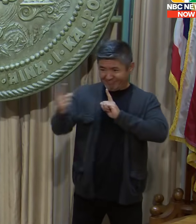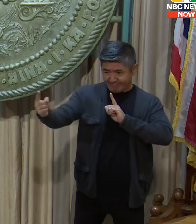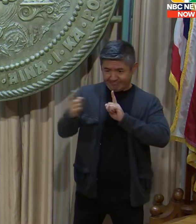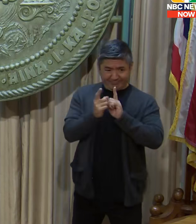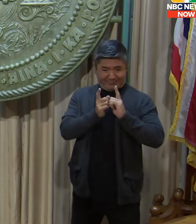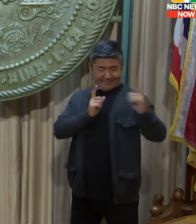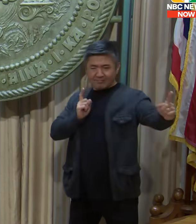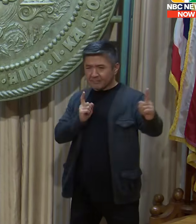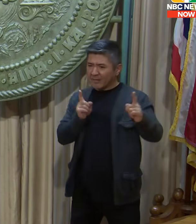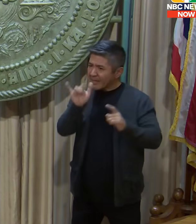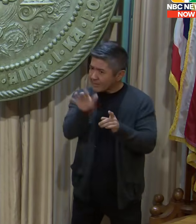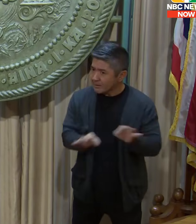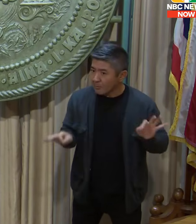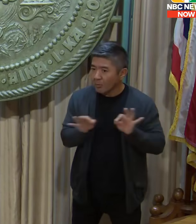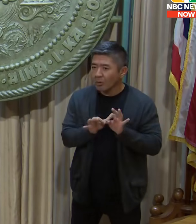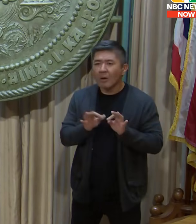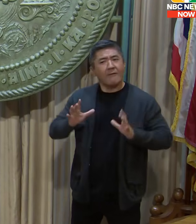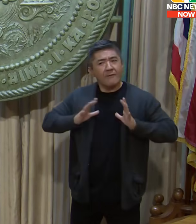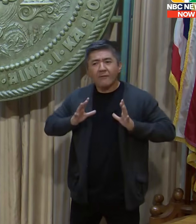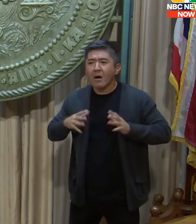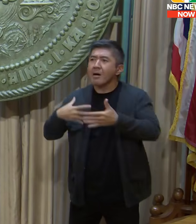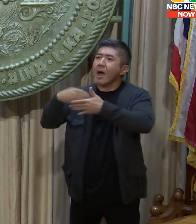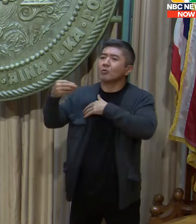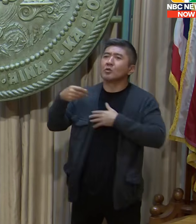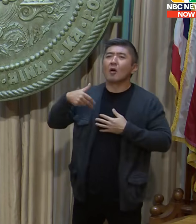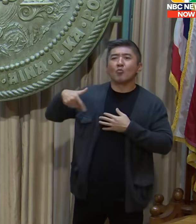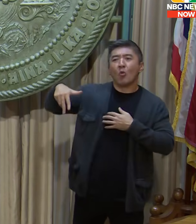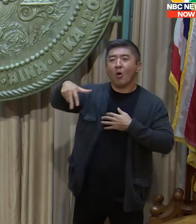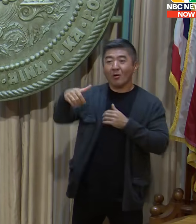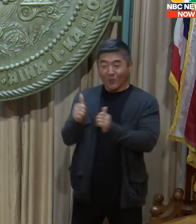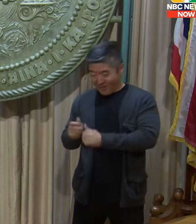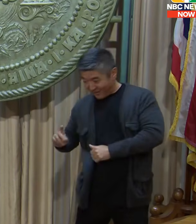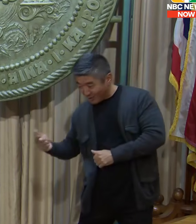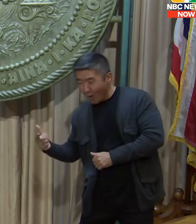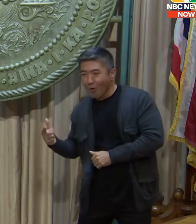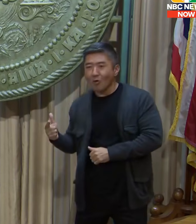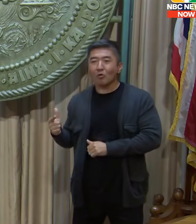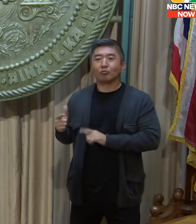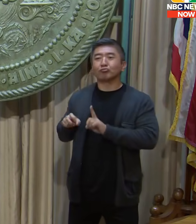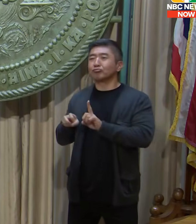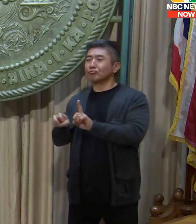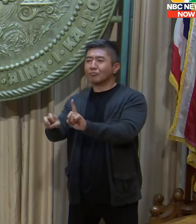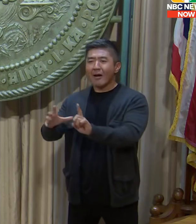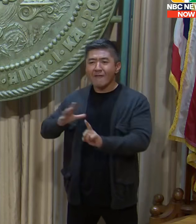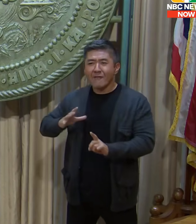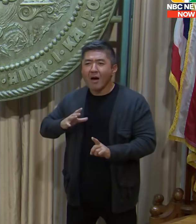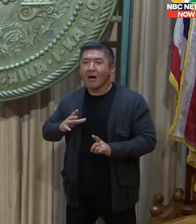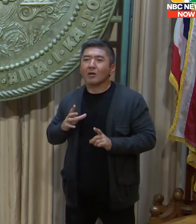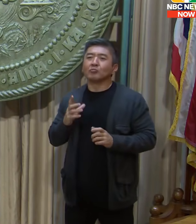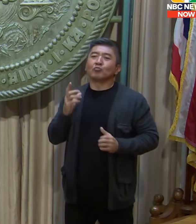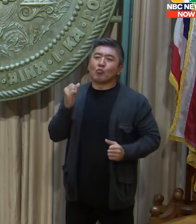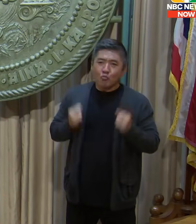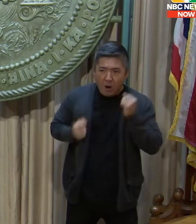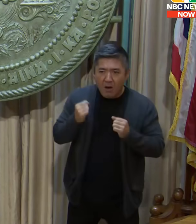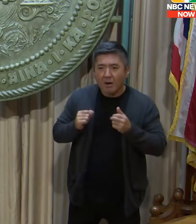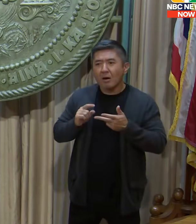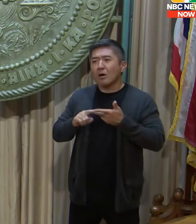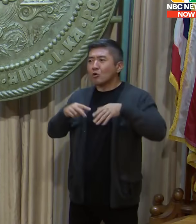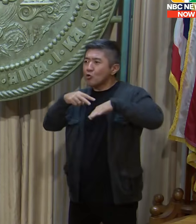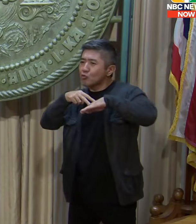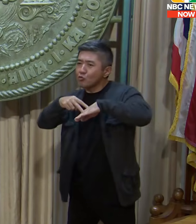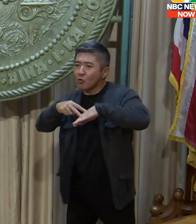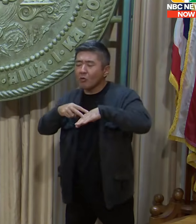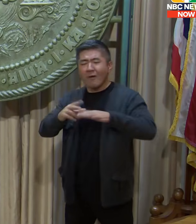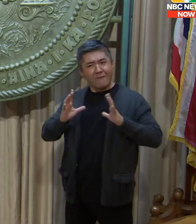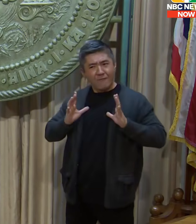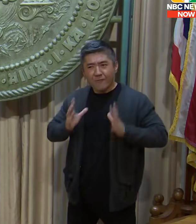walk, take your dog for a walk, go jogging, go surfing, but do so individually